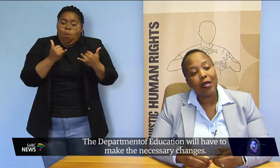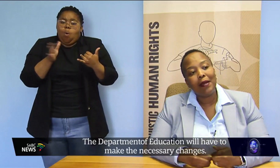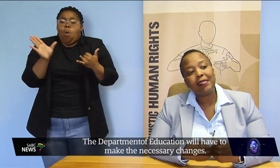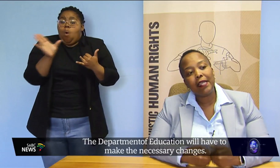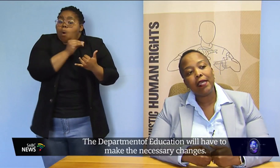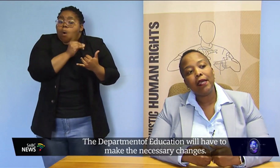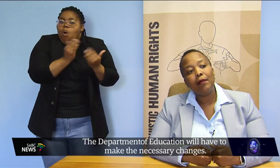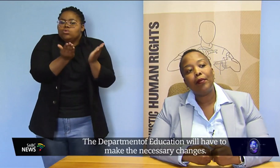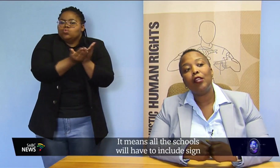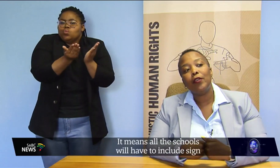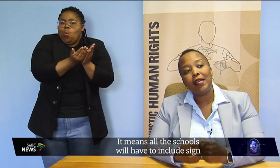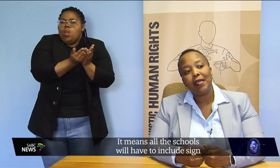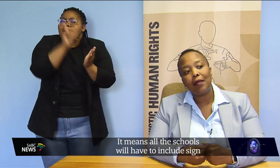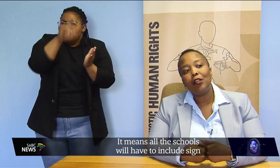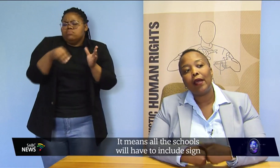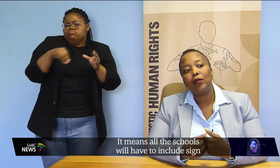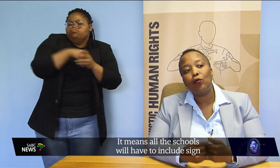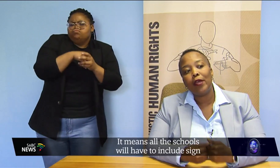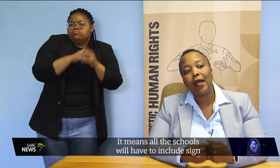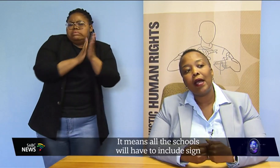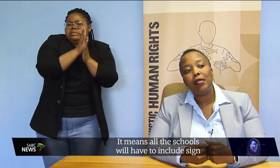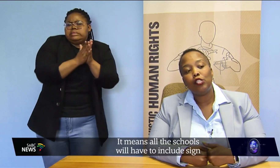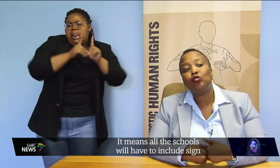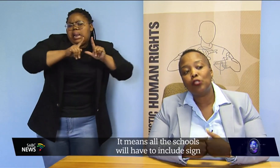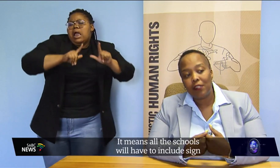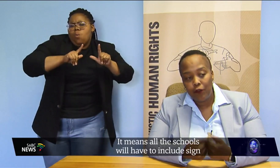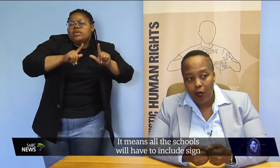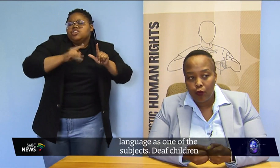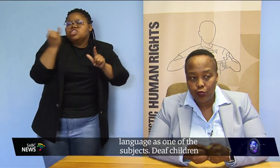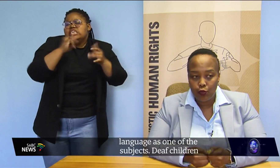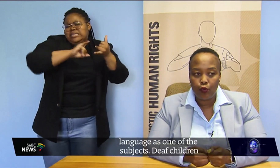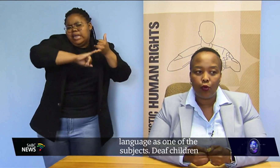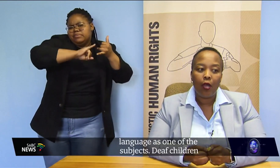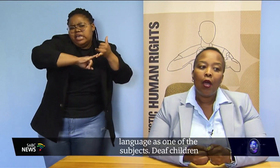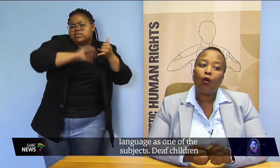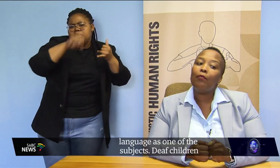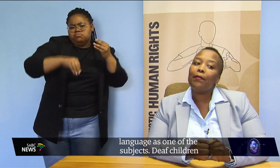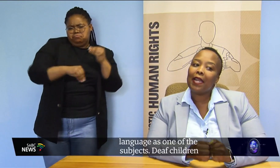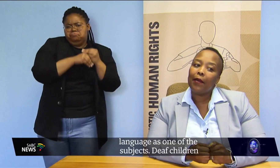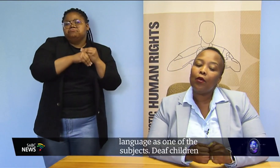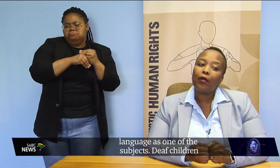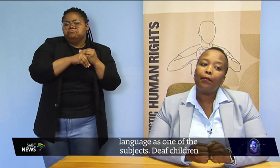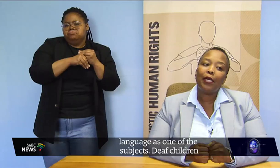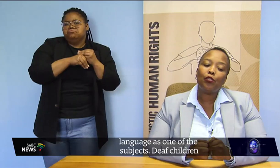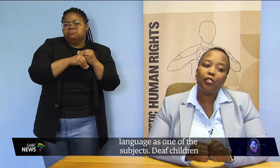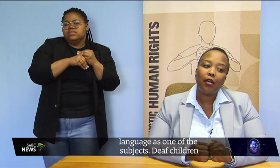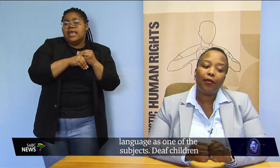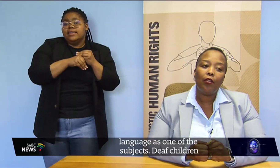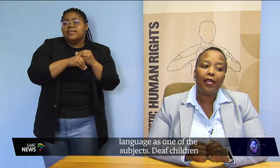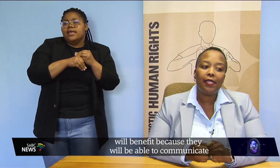ba tsenye polelo ya diatla bjalo ka ye nngwe ya dithuto tse di fiwang go sekolong. Gomme bana ba ile gore ba šomiša polelo ya diatla